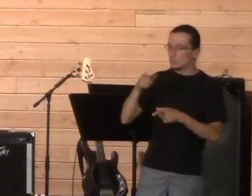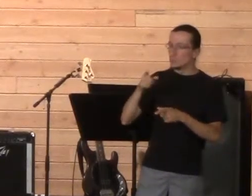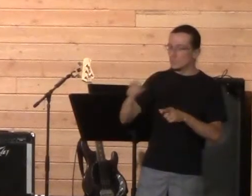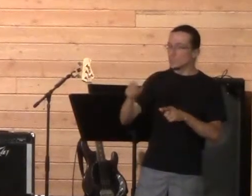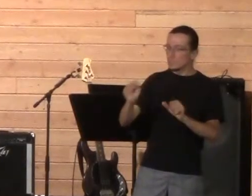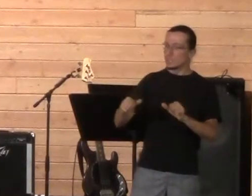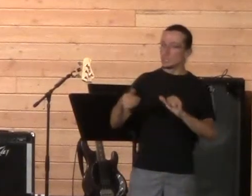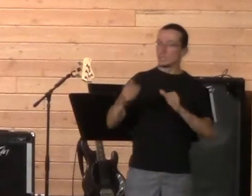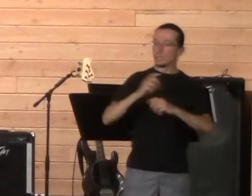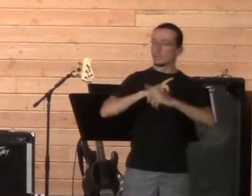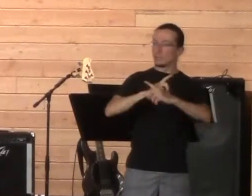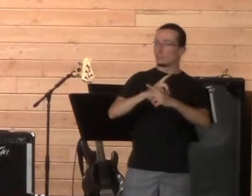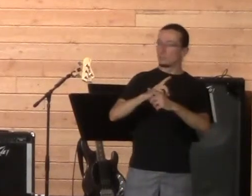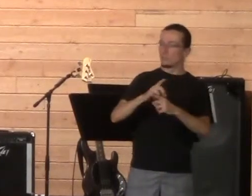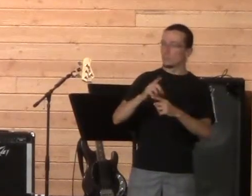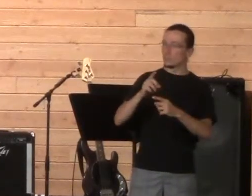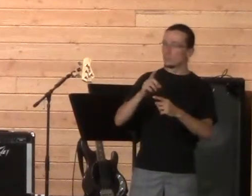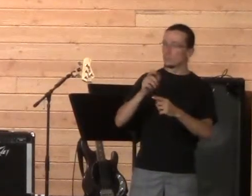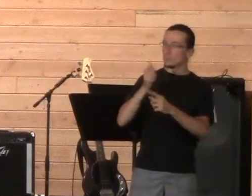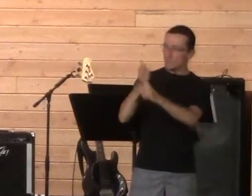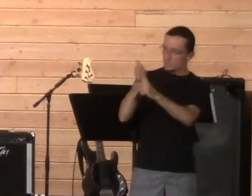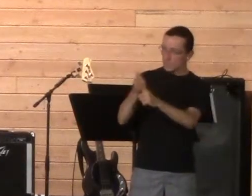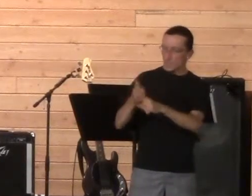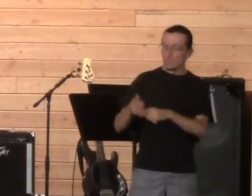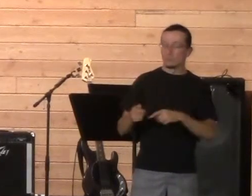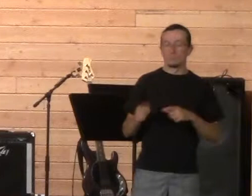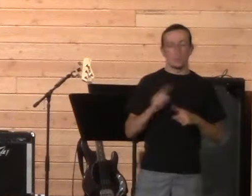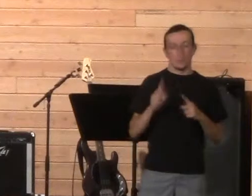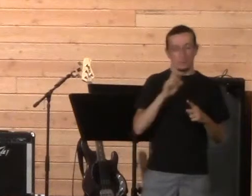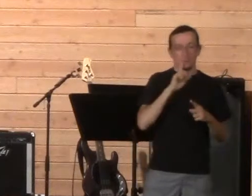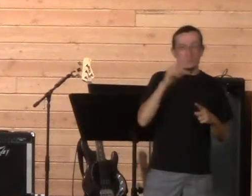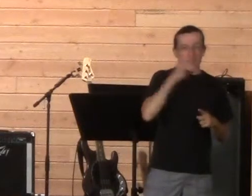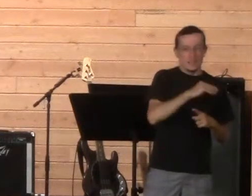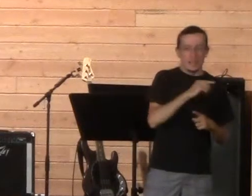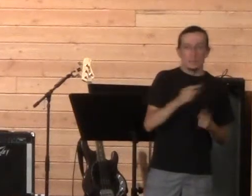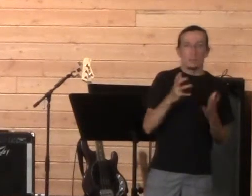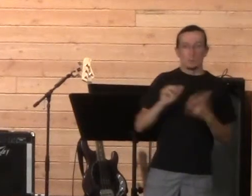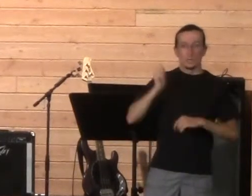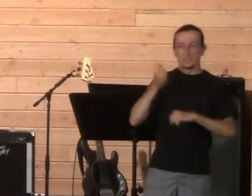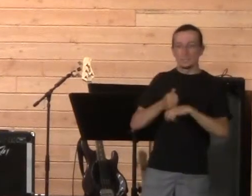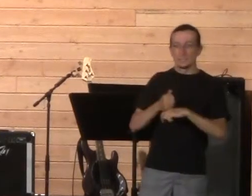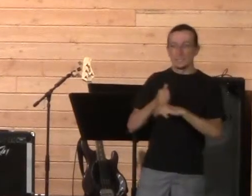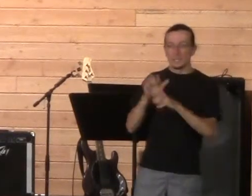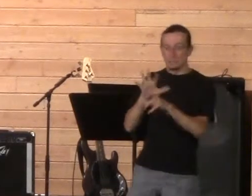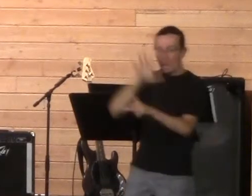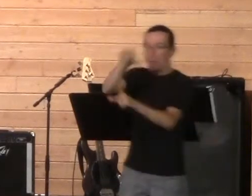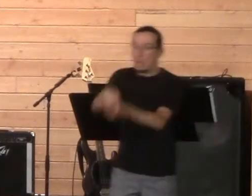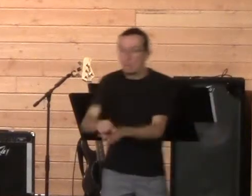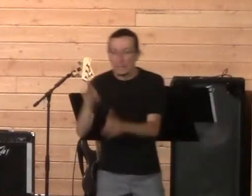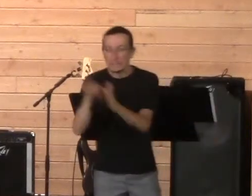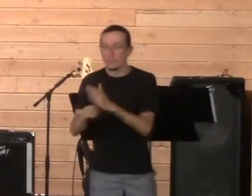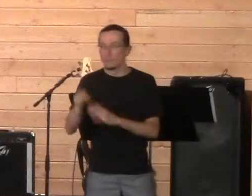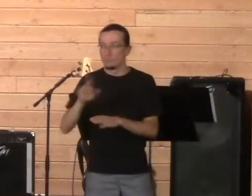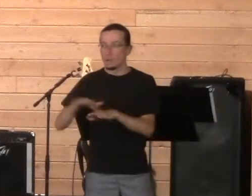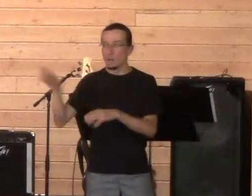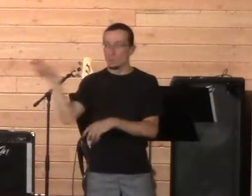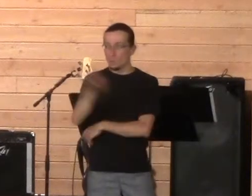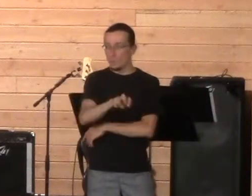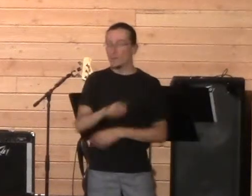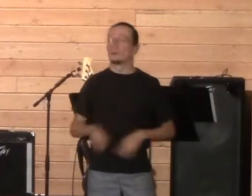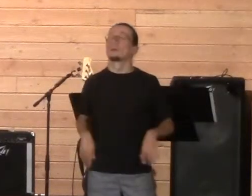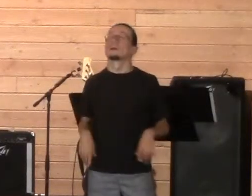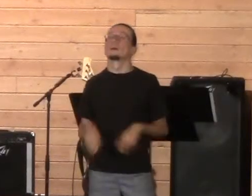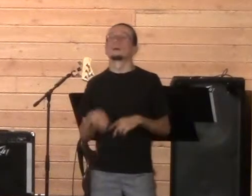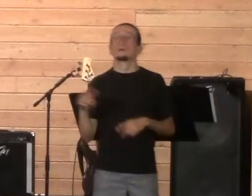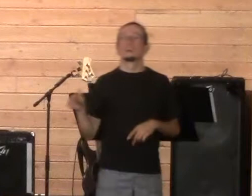revived their old plot to set an ambush and kill him along the way. Verse 4, Festus answered that Caesarea